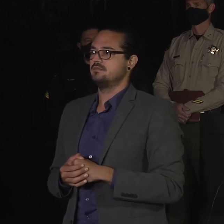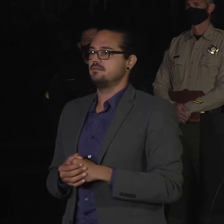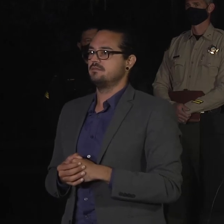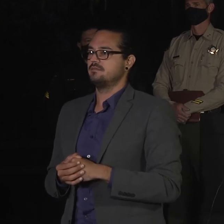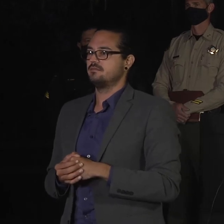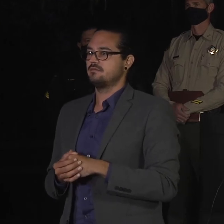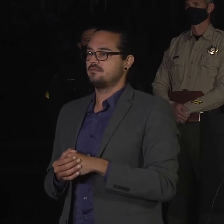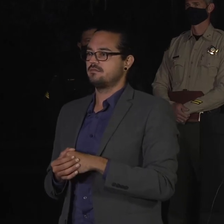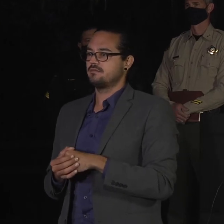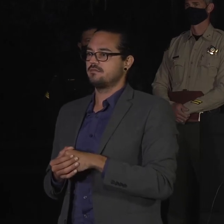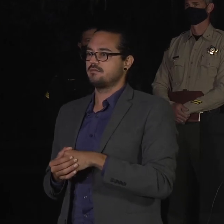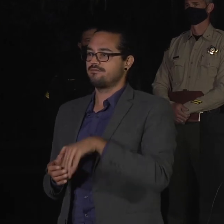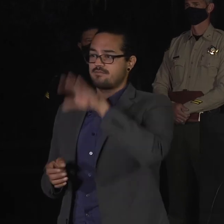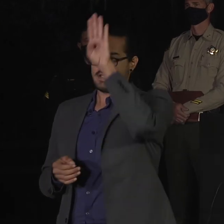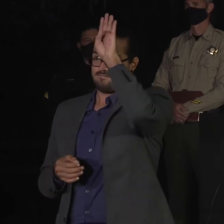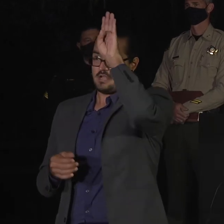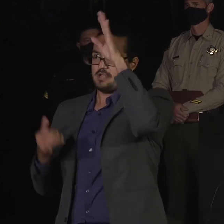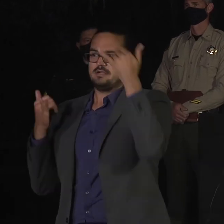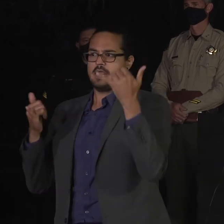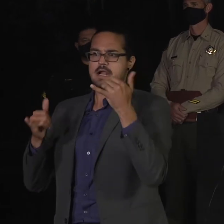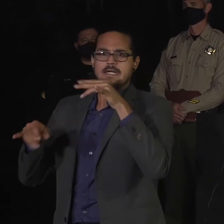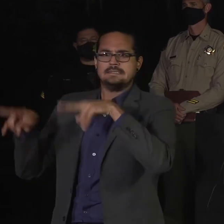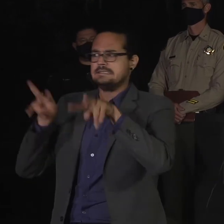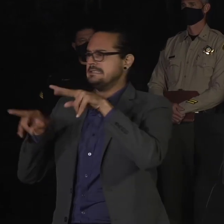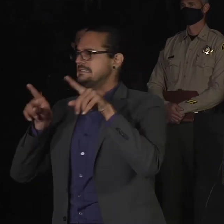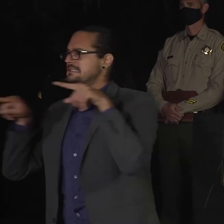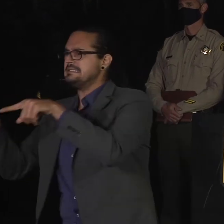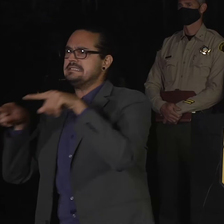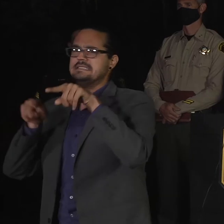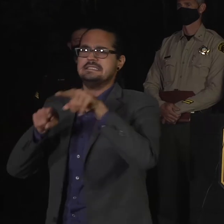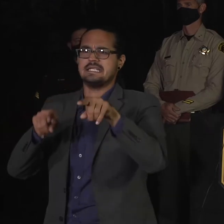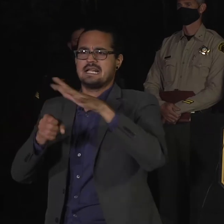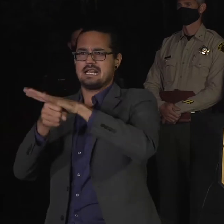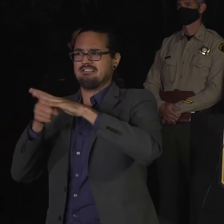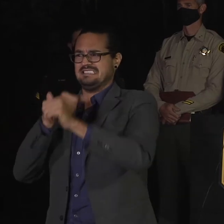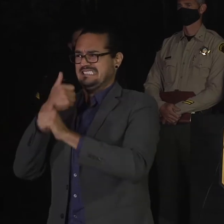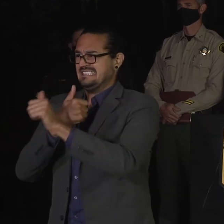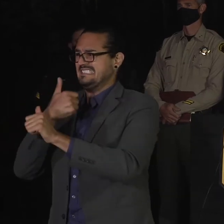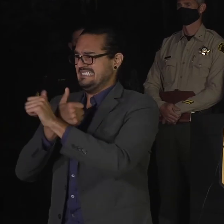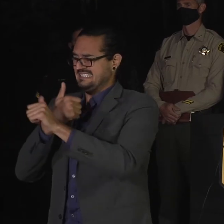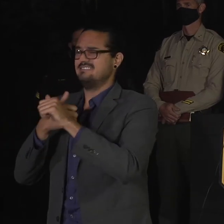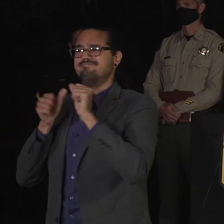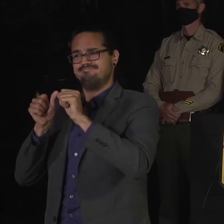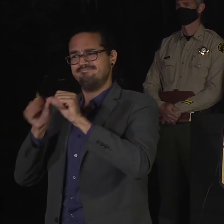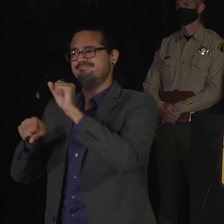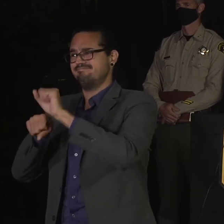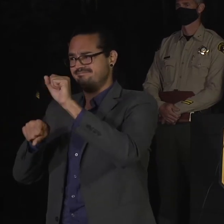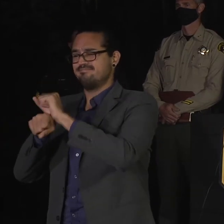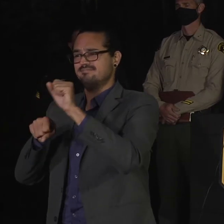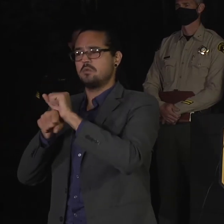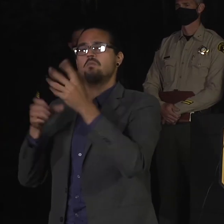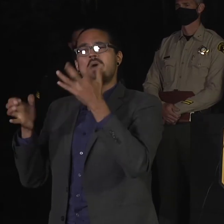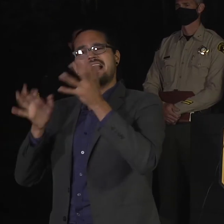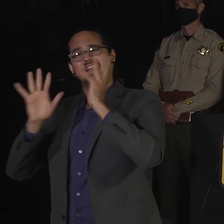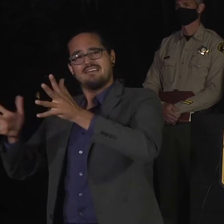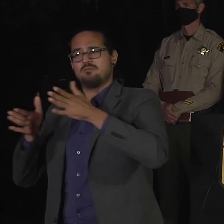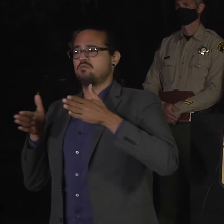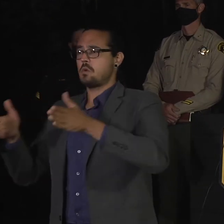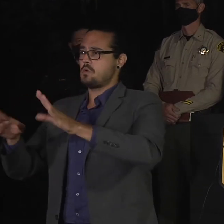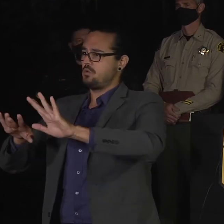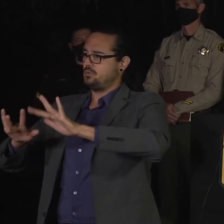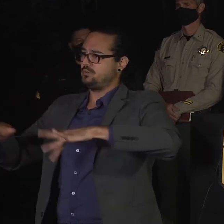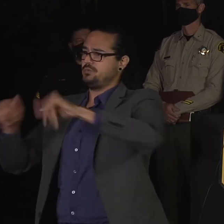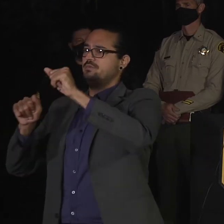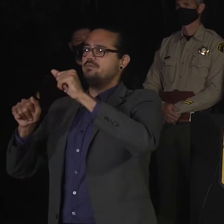same environment, and we're doing whatever we can to protect them, but also get the roadways open so we can get our damage inspection teams in there to really